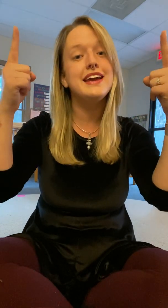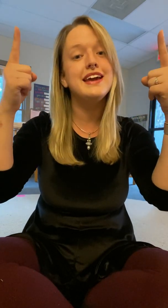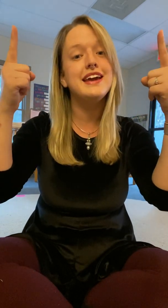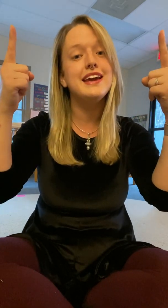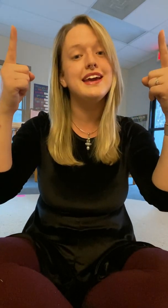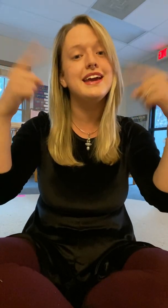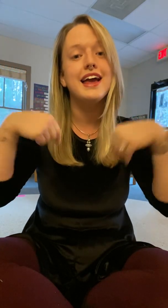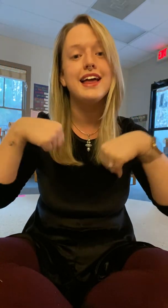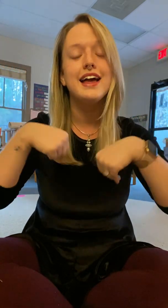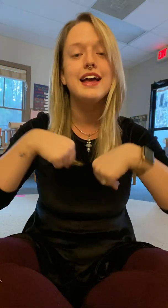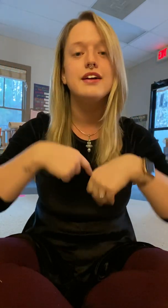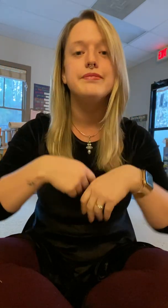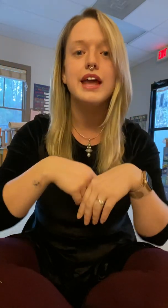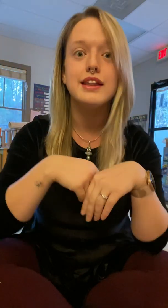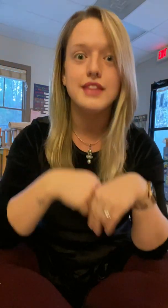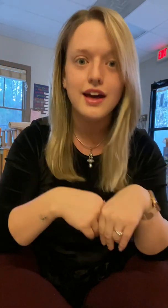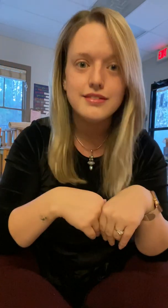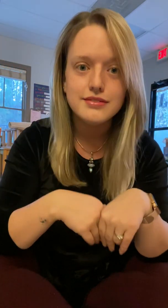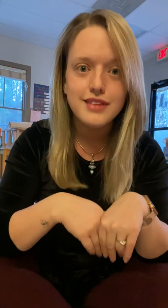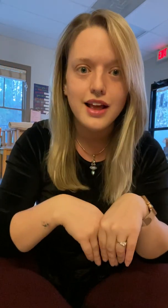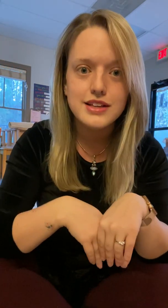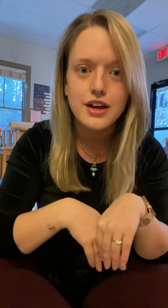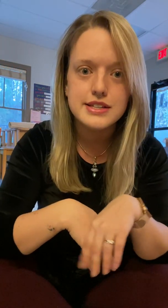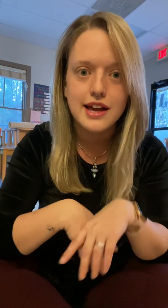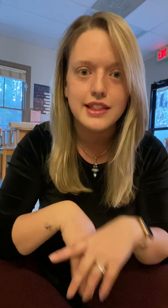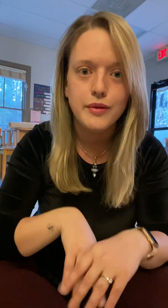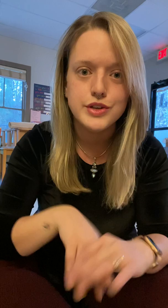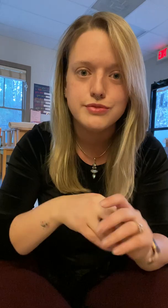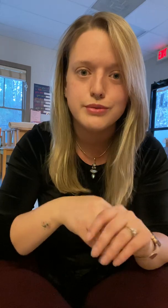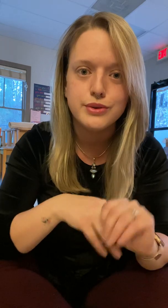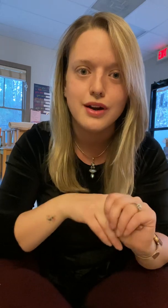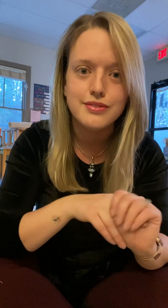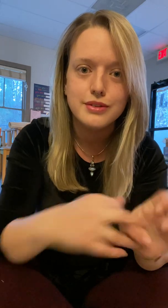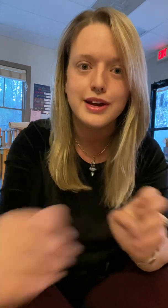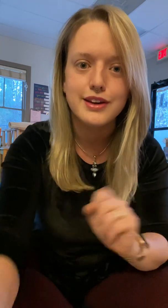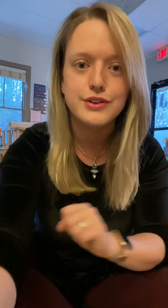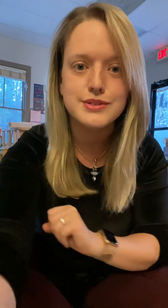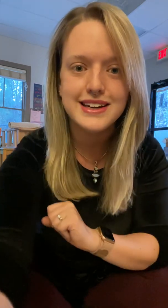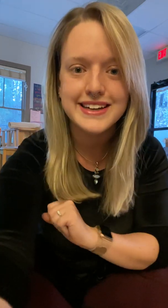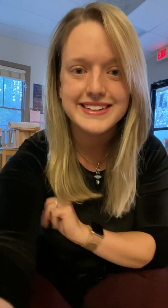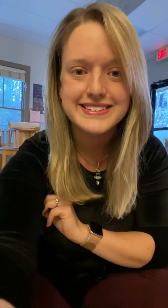history. And that is all the sign language for Rudolph the Red-Nosed Reindeer.